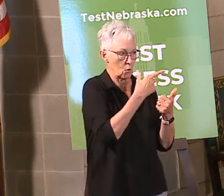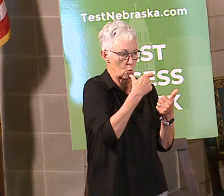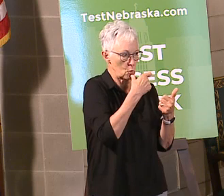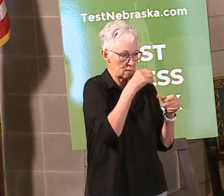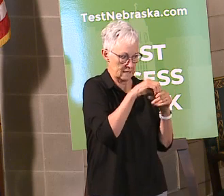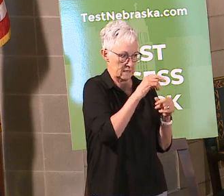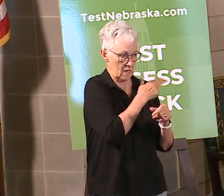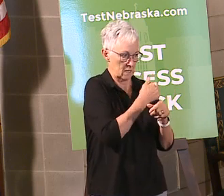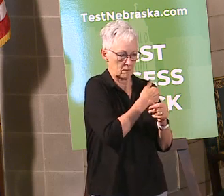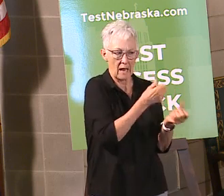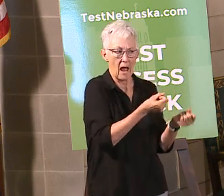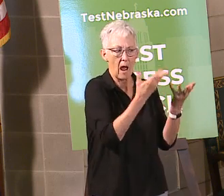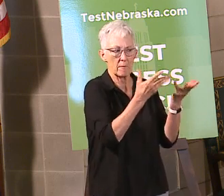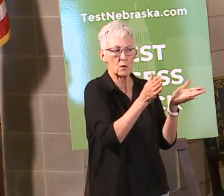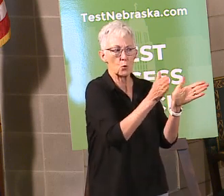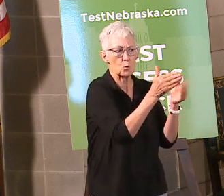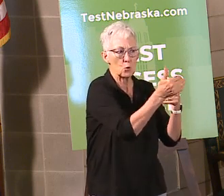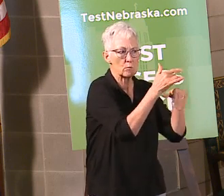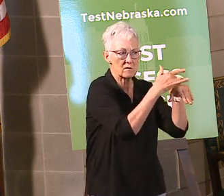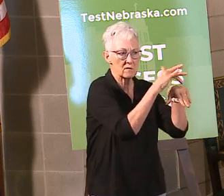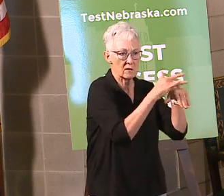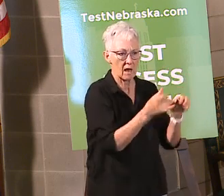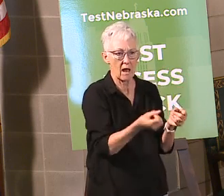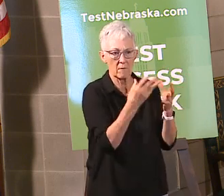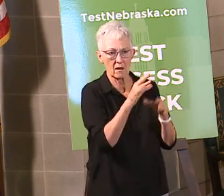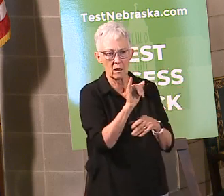is to be able to make some of these decisions.